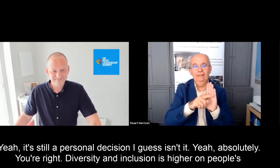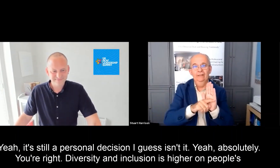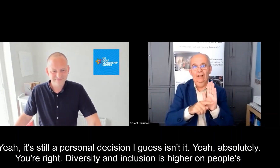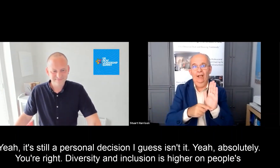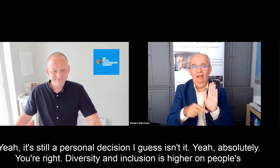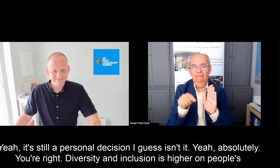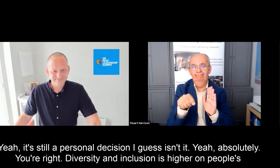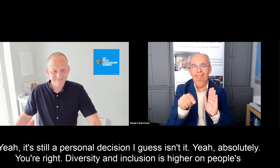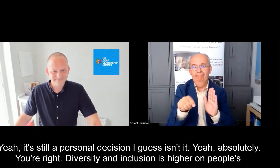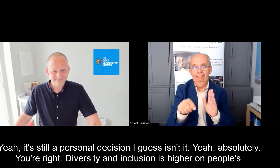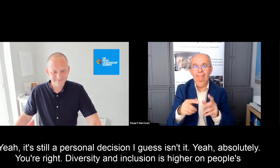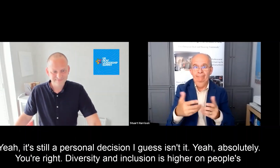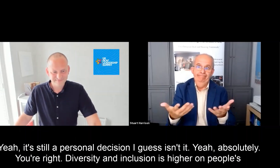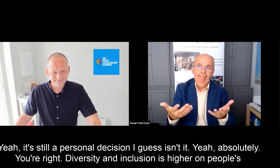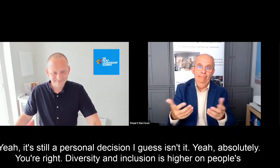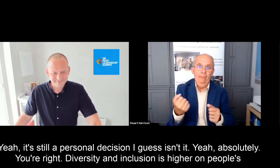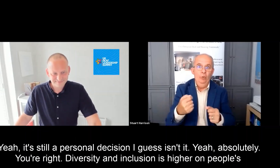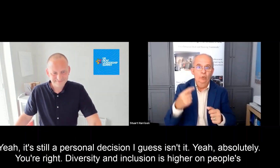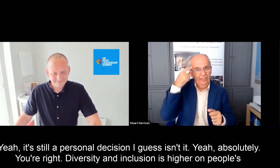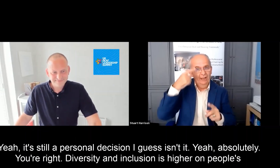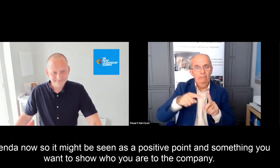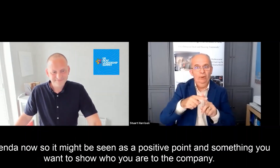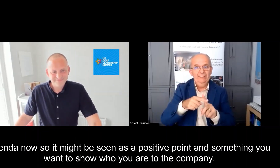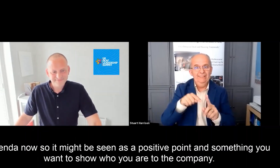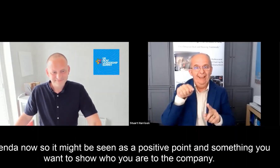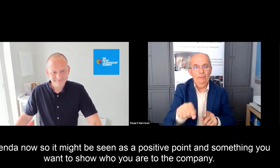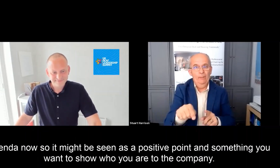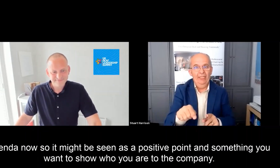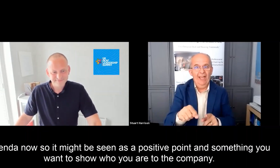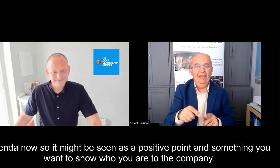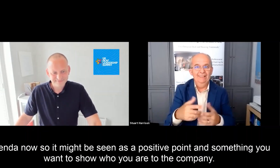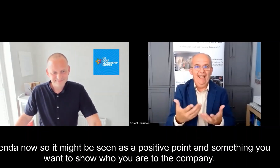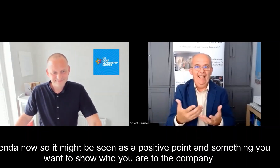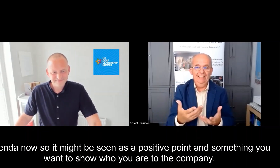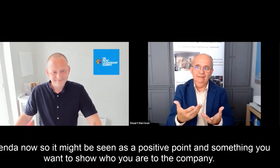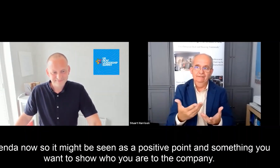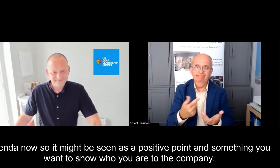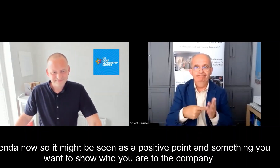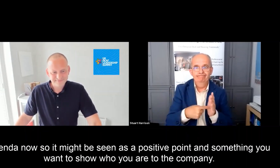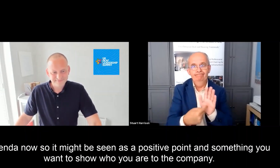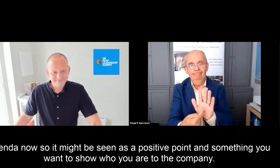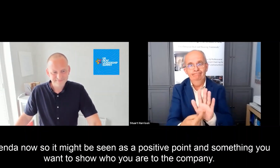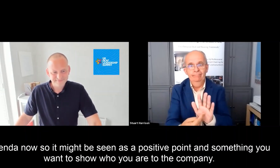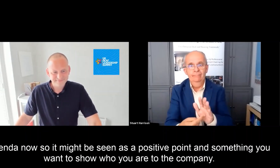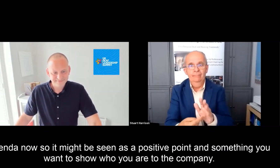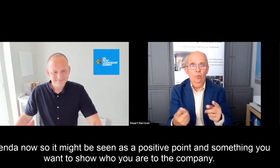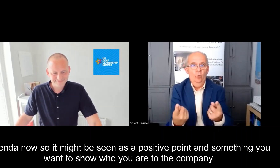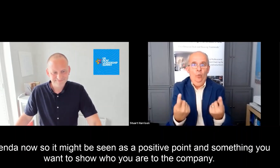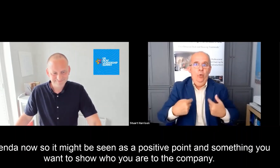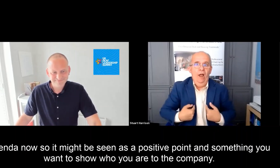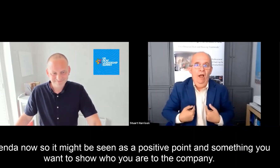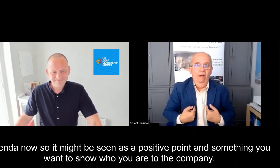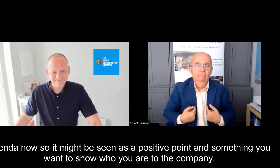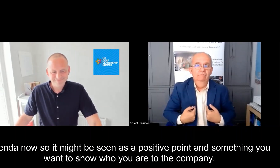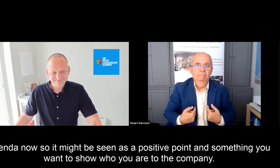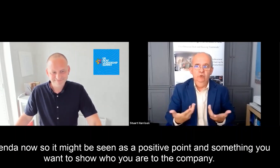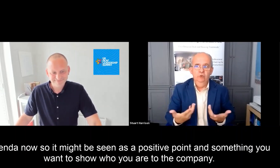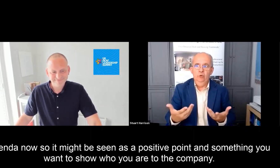and inclusion is higher on people's agenda now. So it might be seen as a positive point and something you want to show